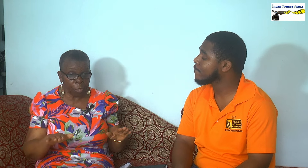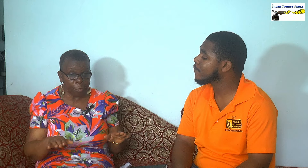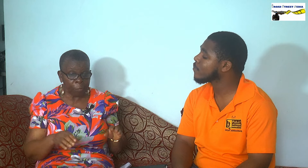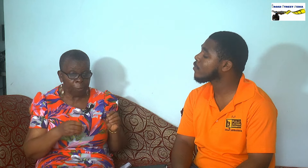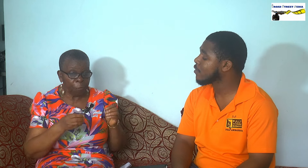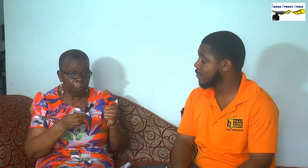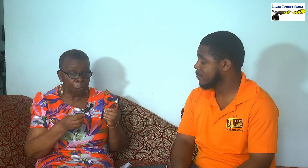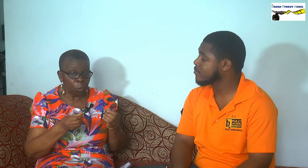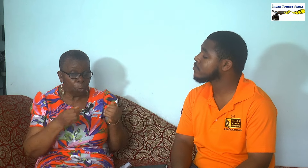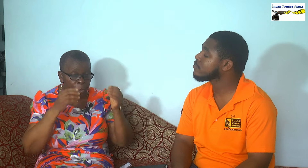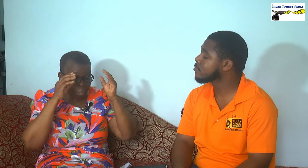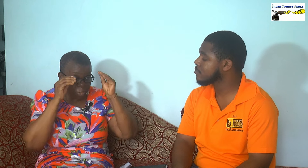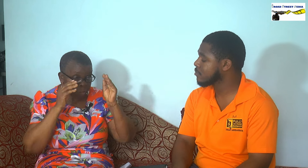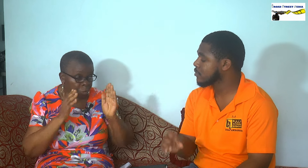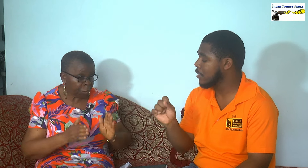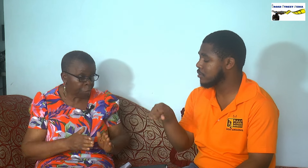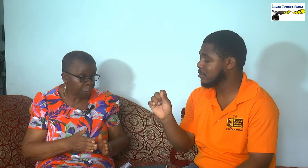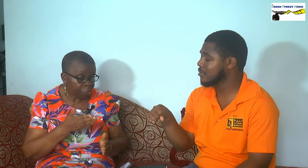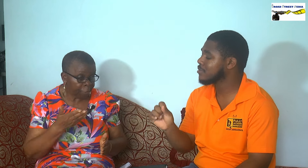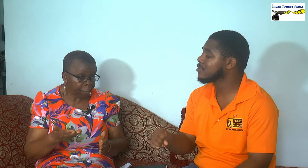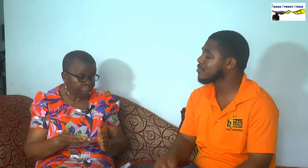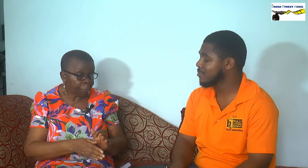children, few teachers.